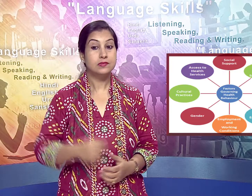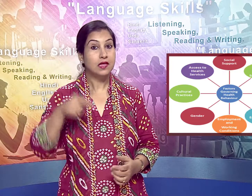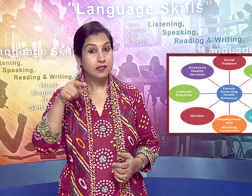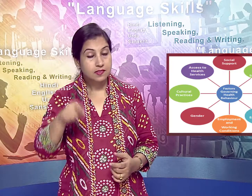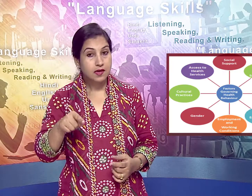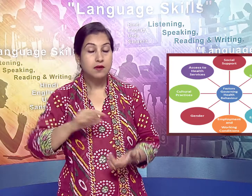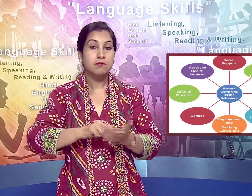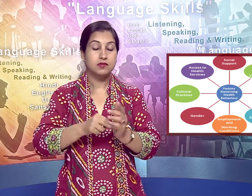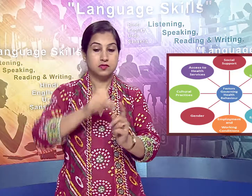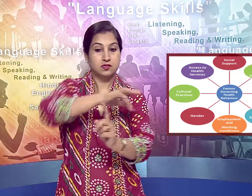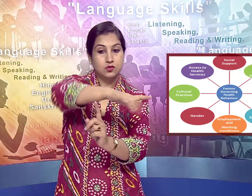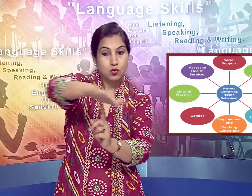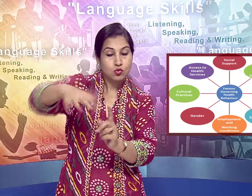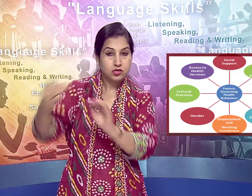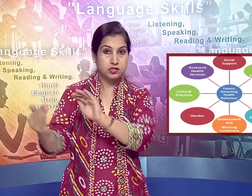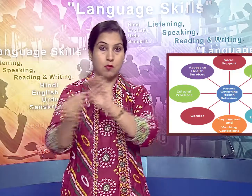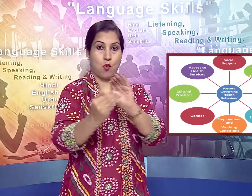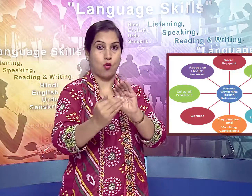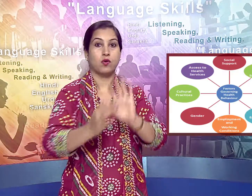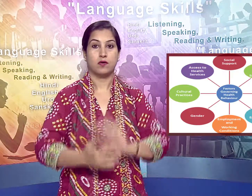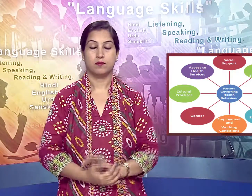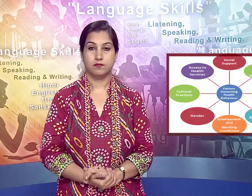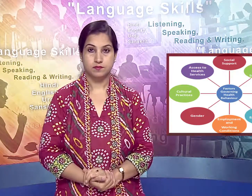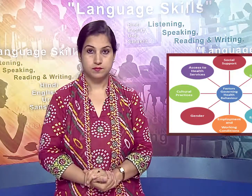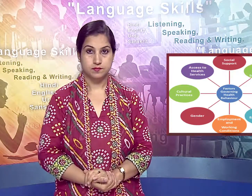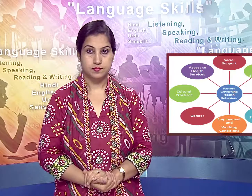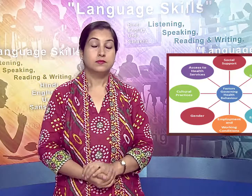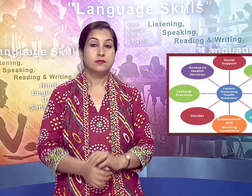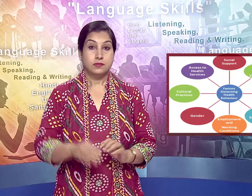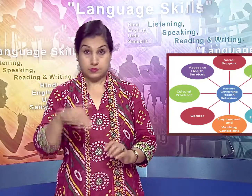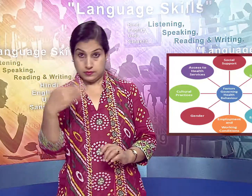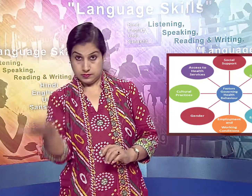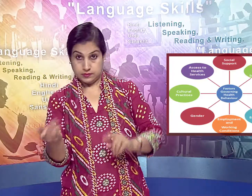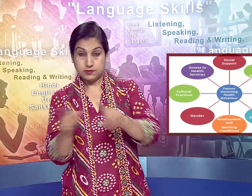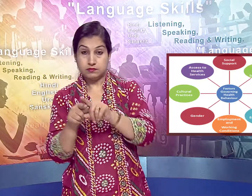that is social support. On the right hand side,